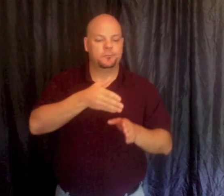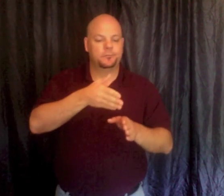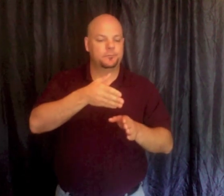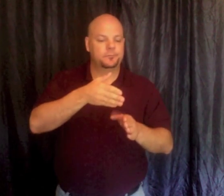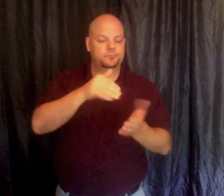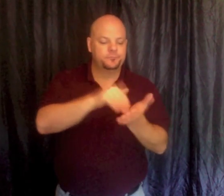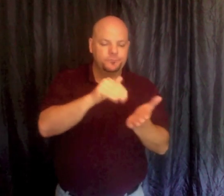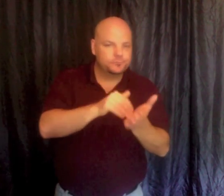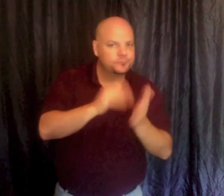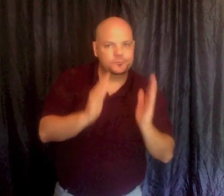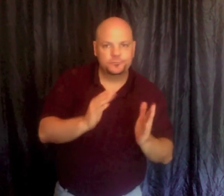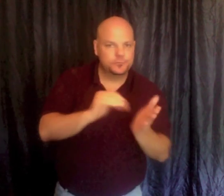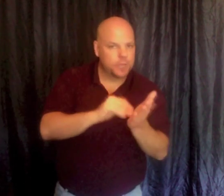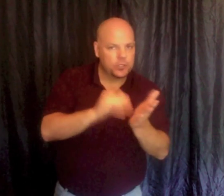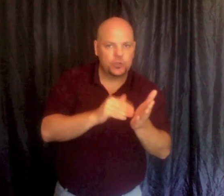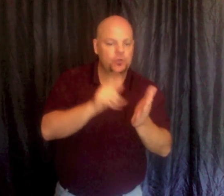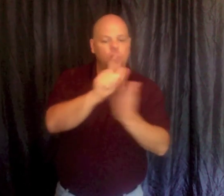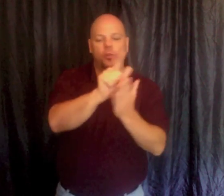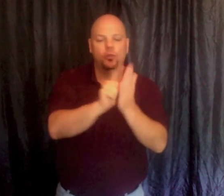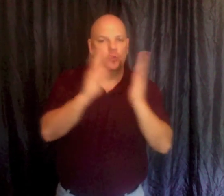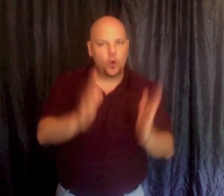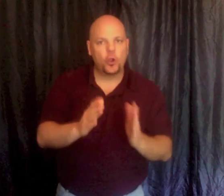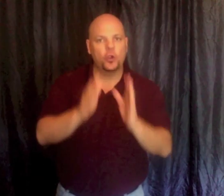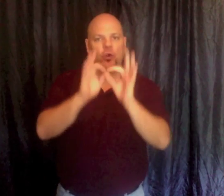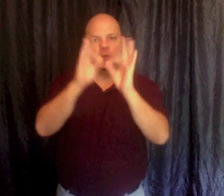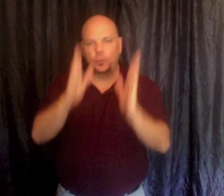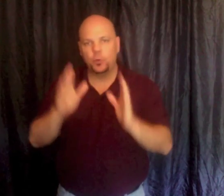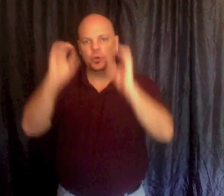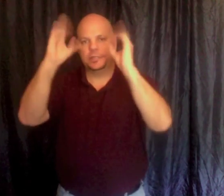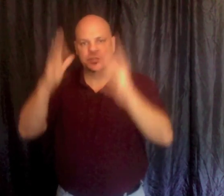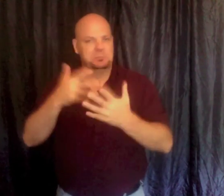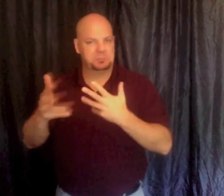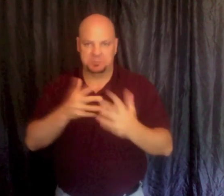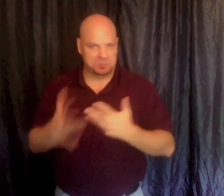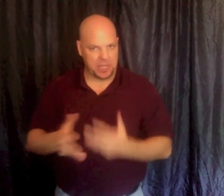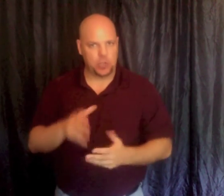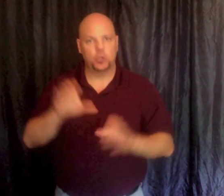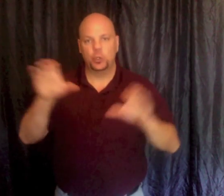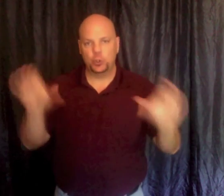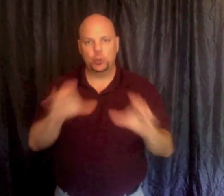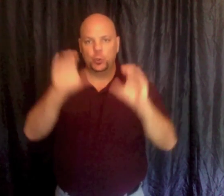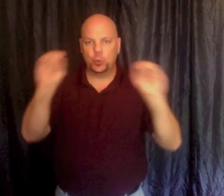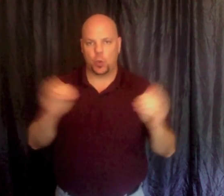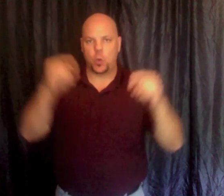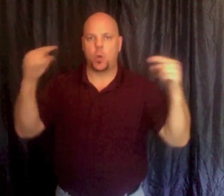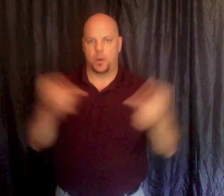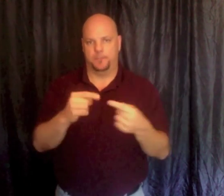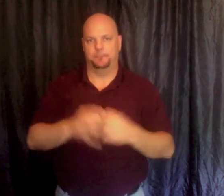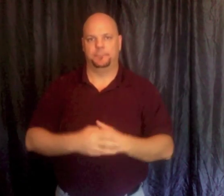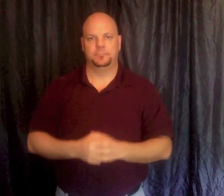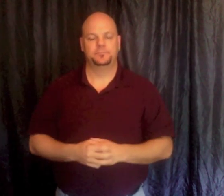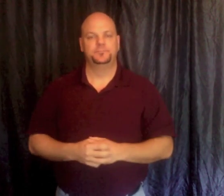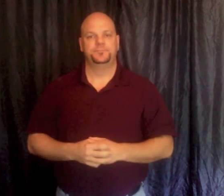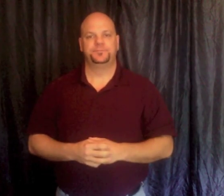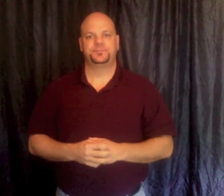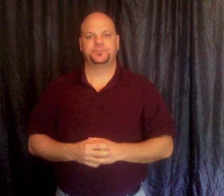interpreter, teacher, is do no harm. So let me give you an example of how you could